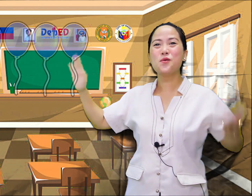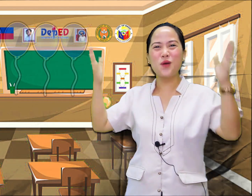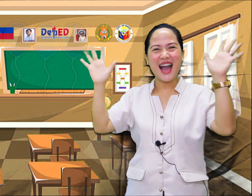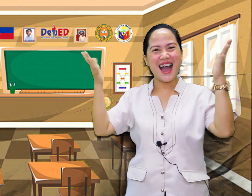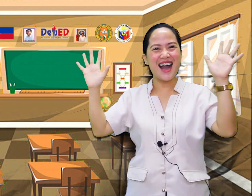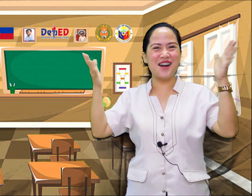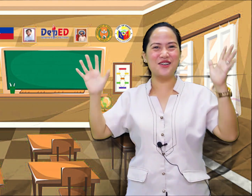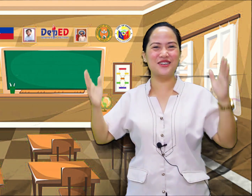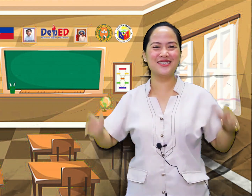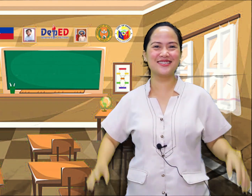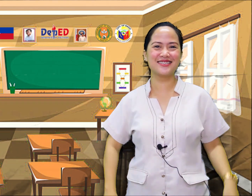Wow!